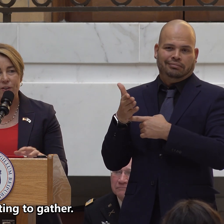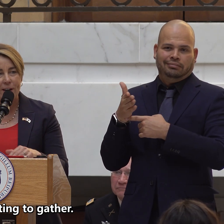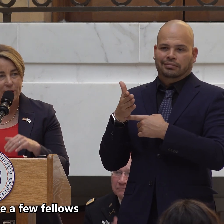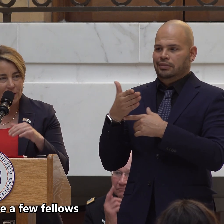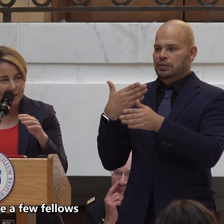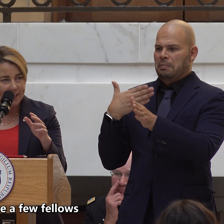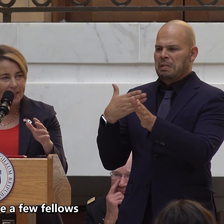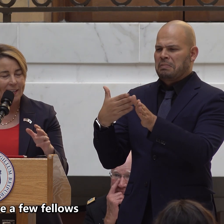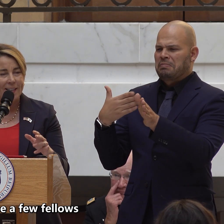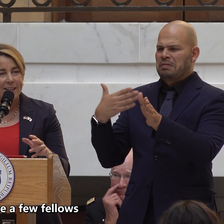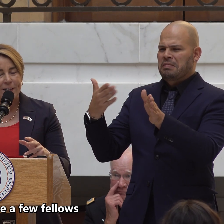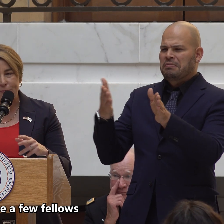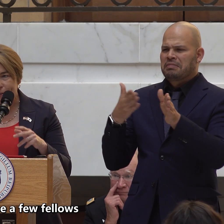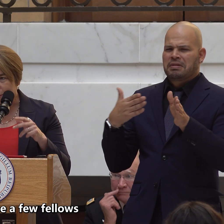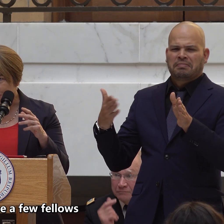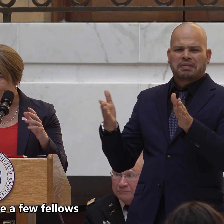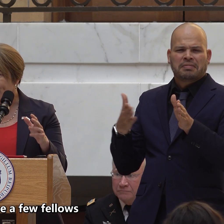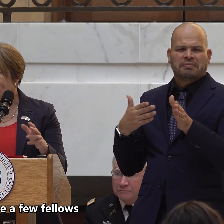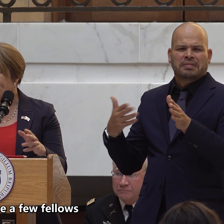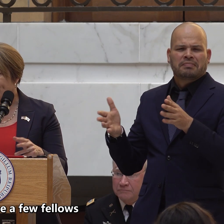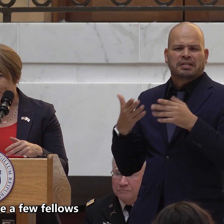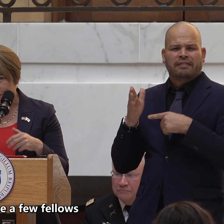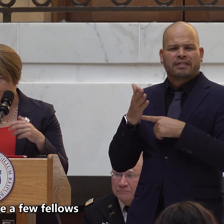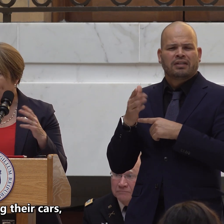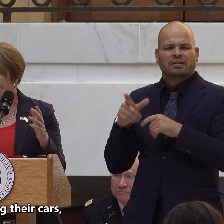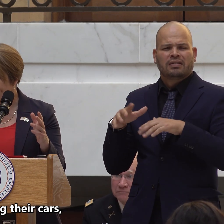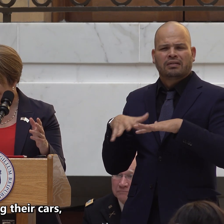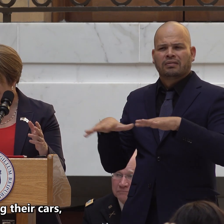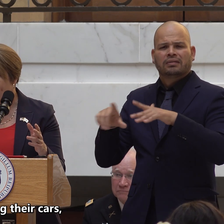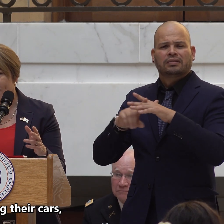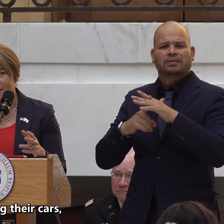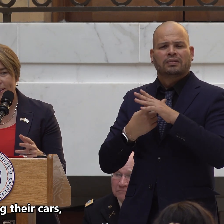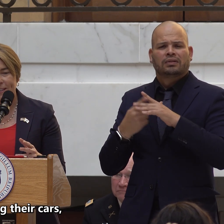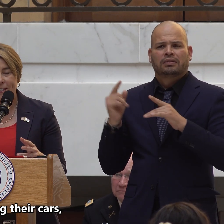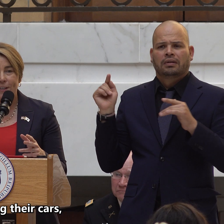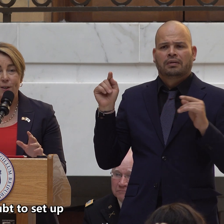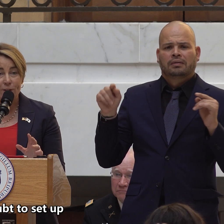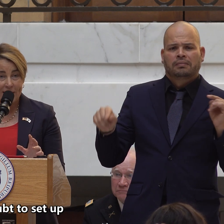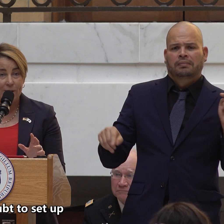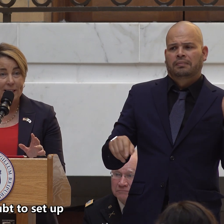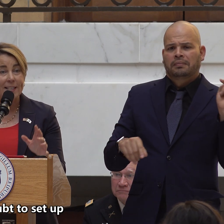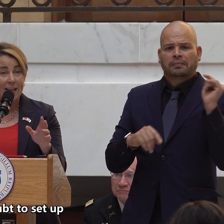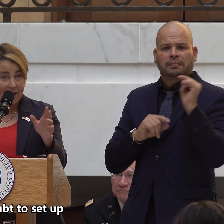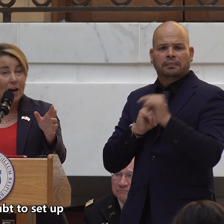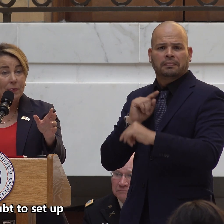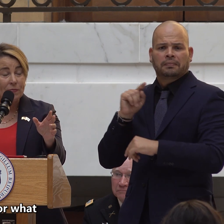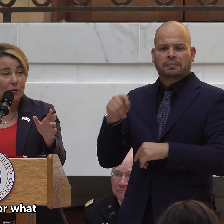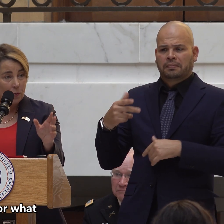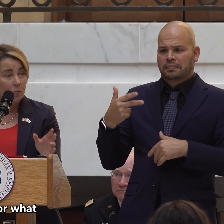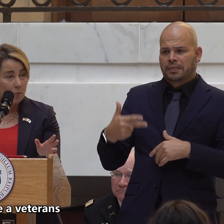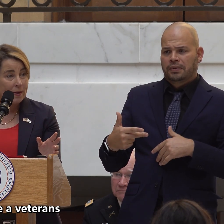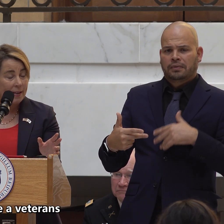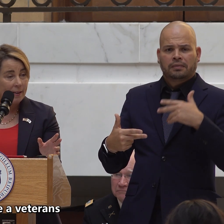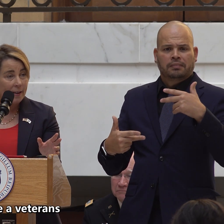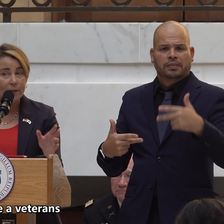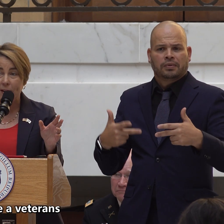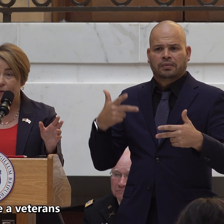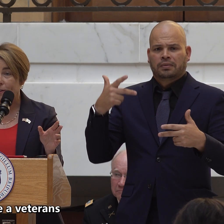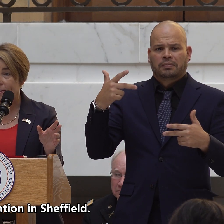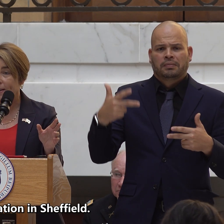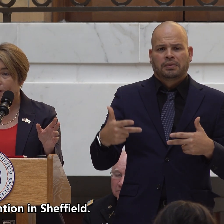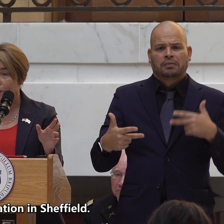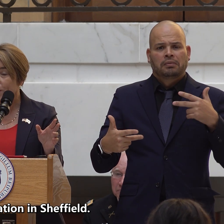to gather, I could see a few fellows parking their cars, no doubt to set up for what will be